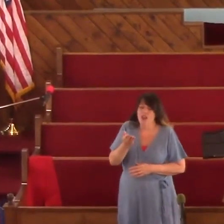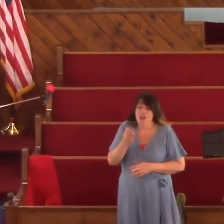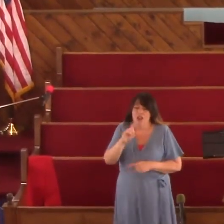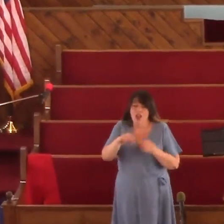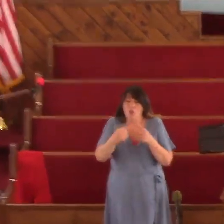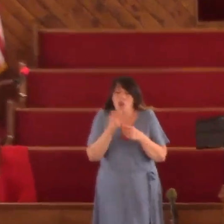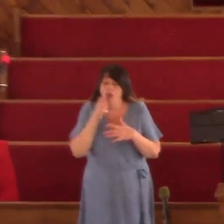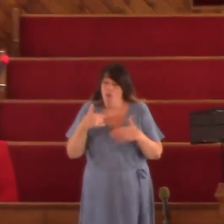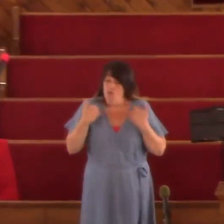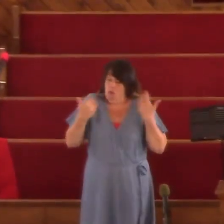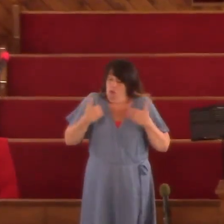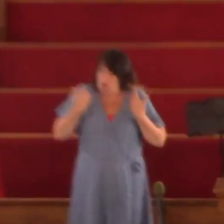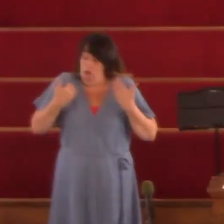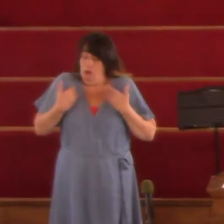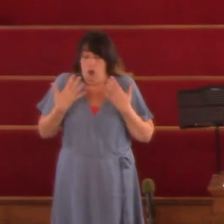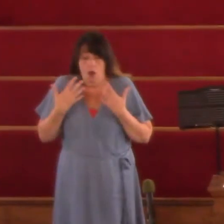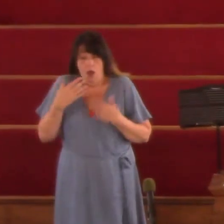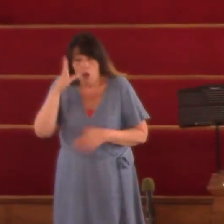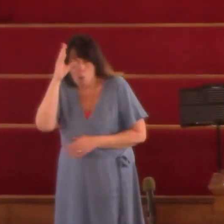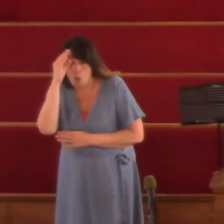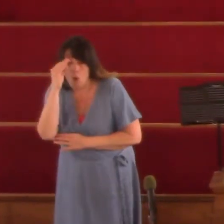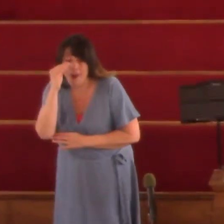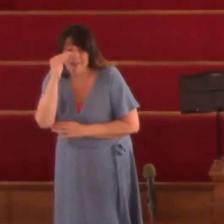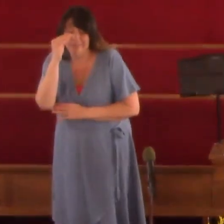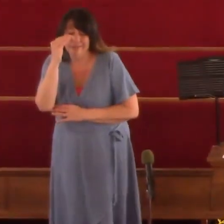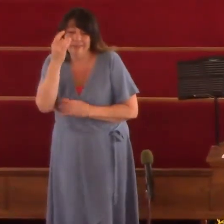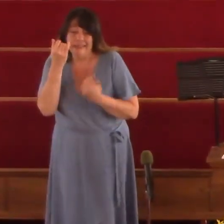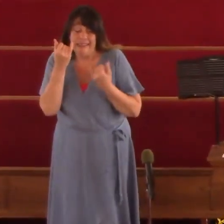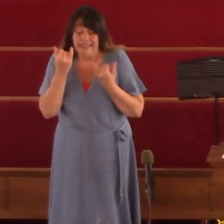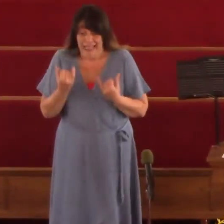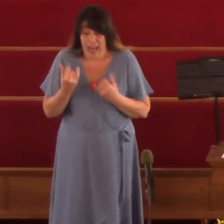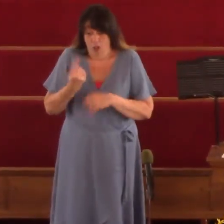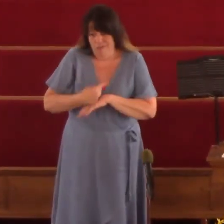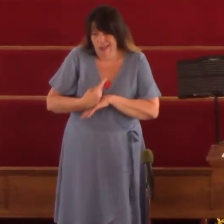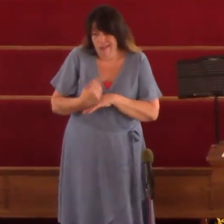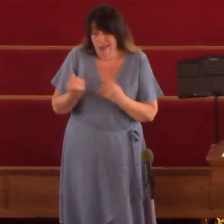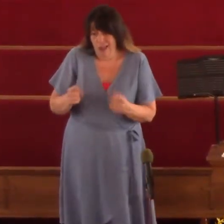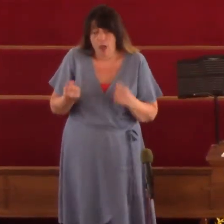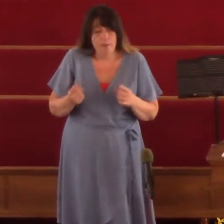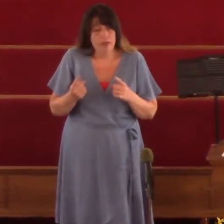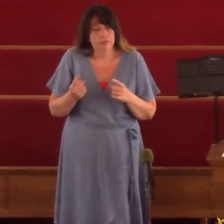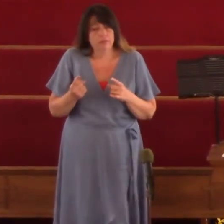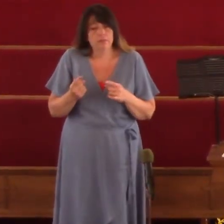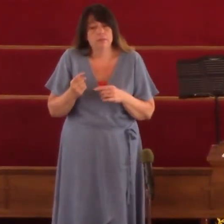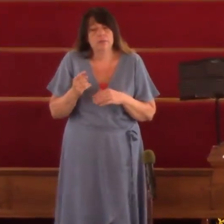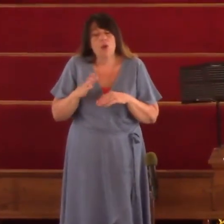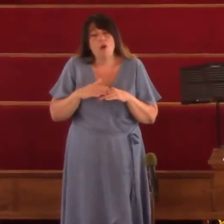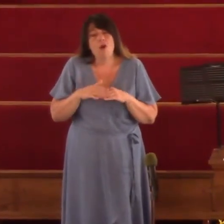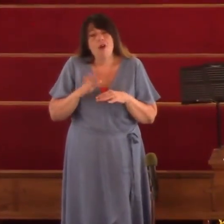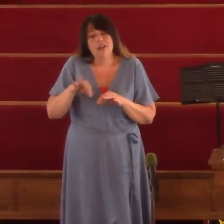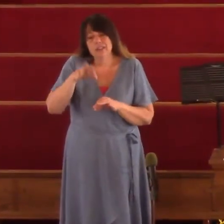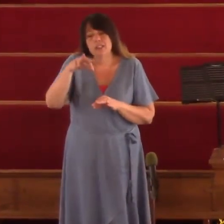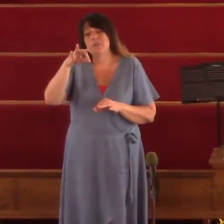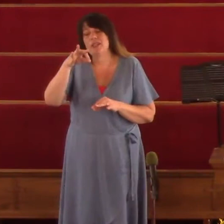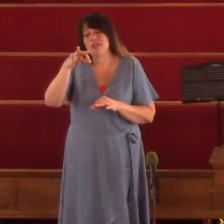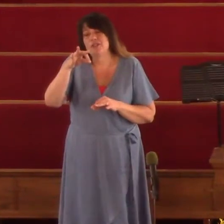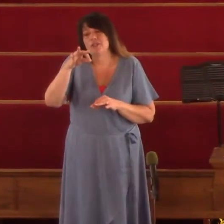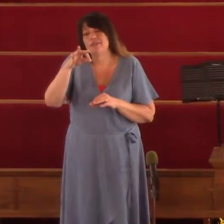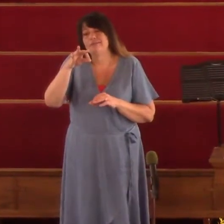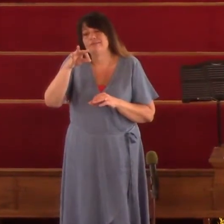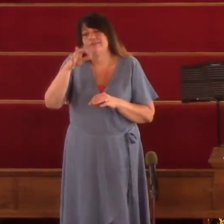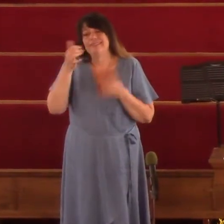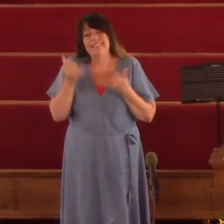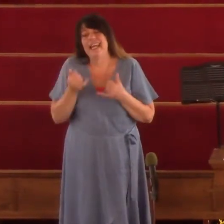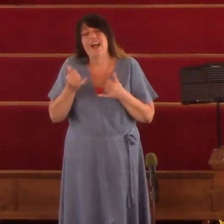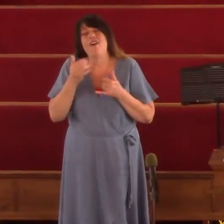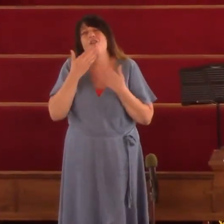yeah. But those things no doubt happened. But I want to tell you something on the spiritual side this morning. Thank God. I'm